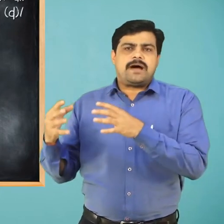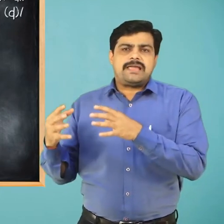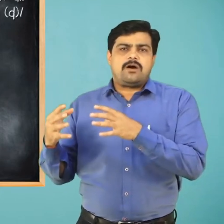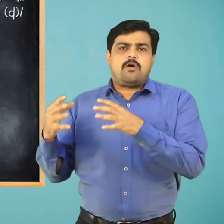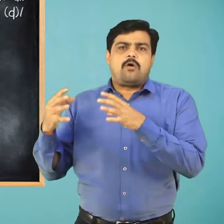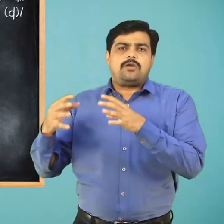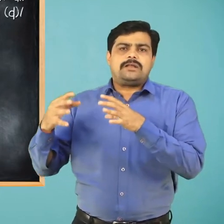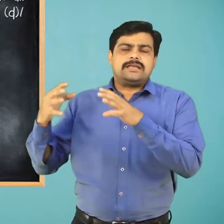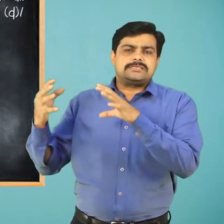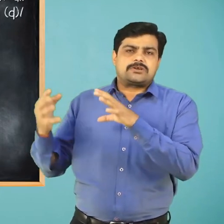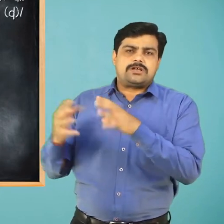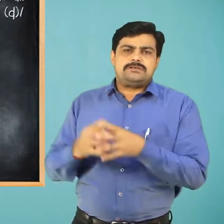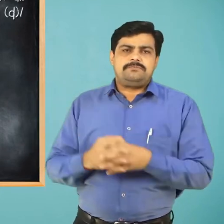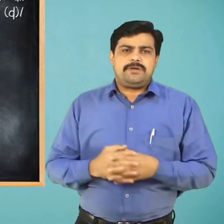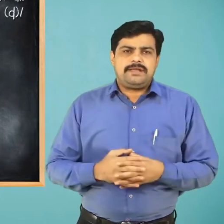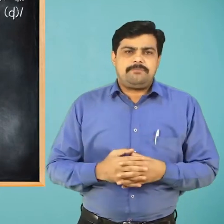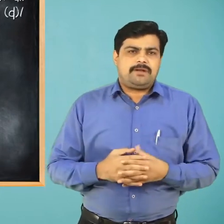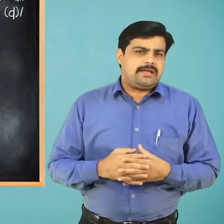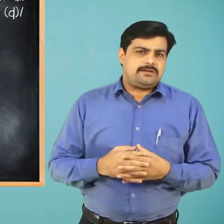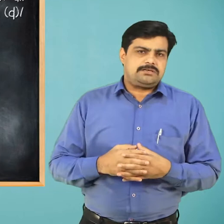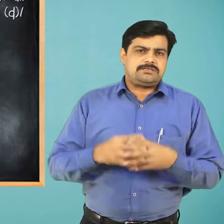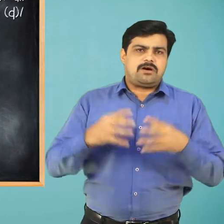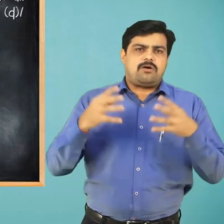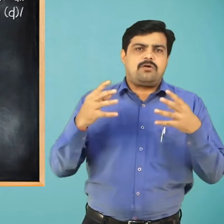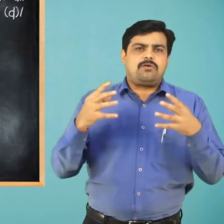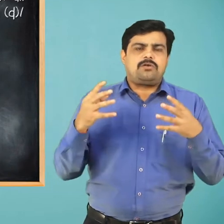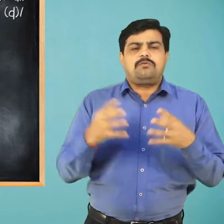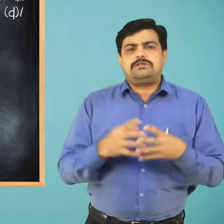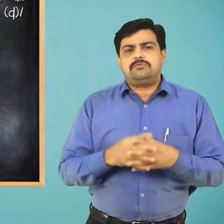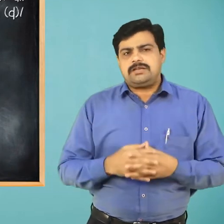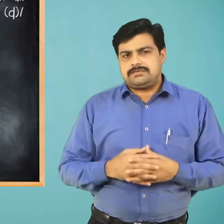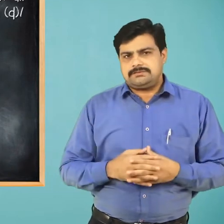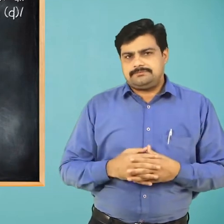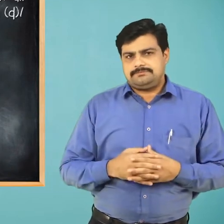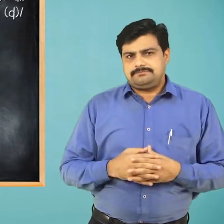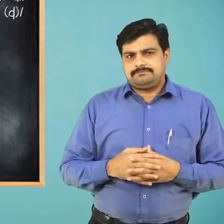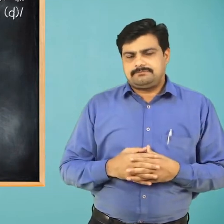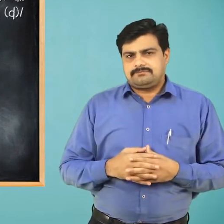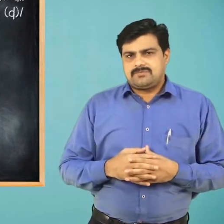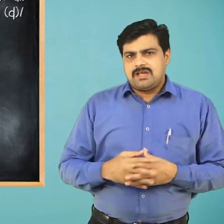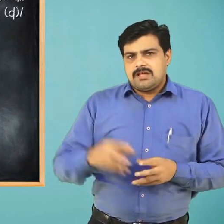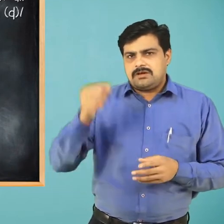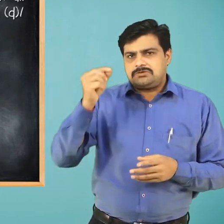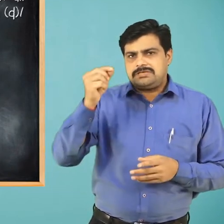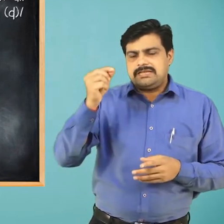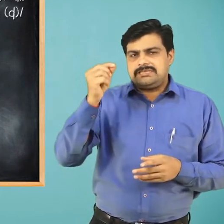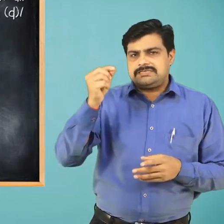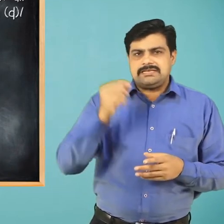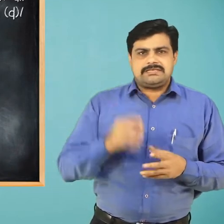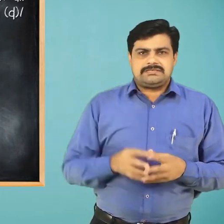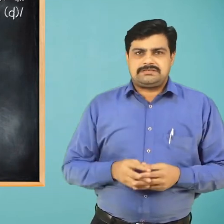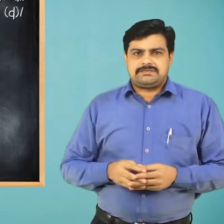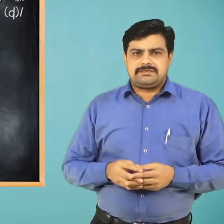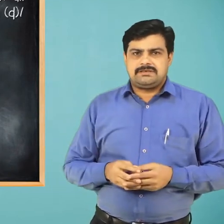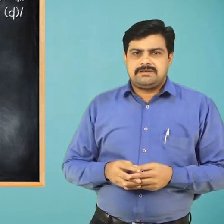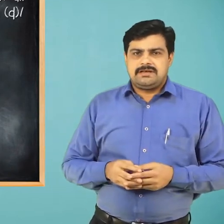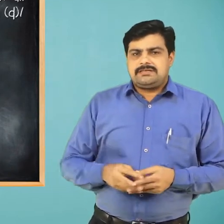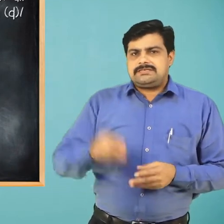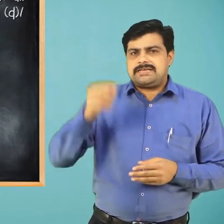by all his contemporary players all over the world. Now see this sentence. The